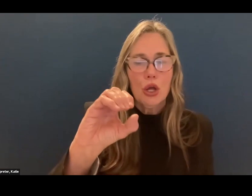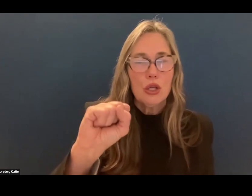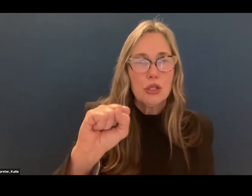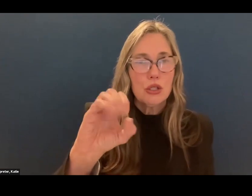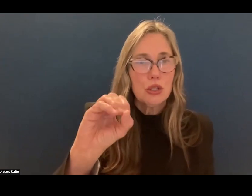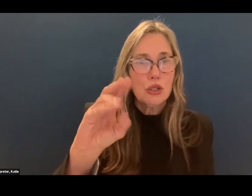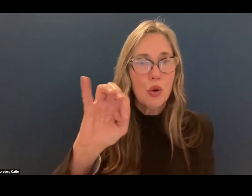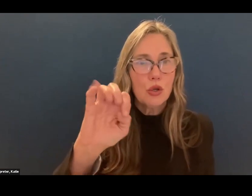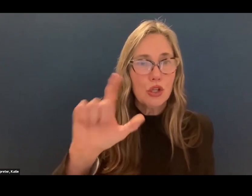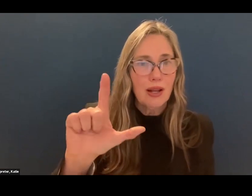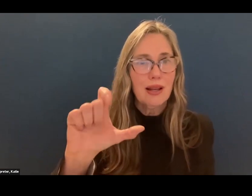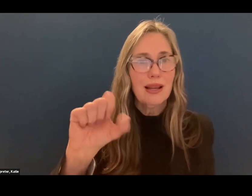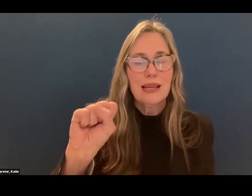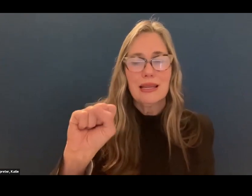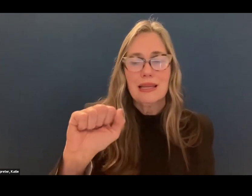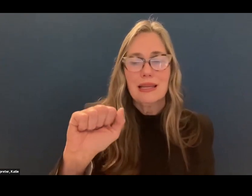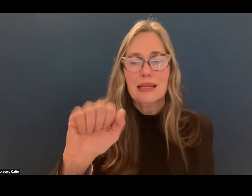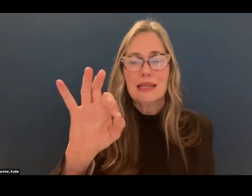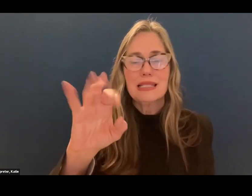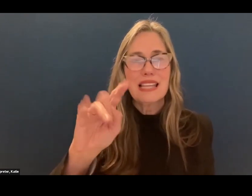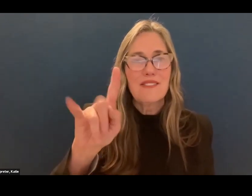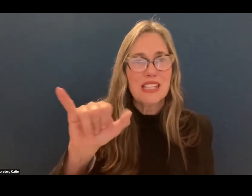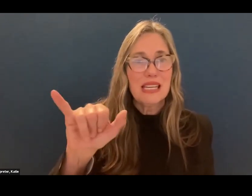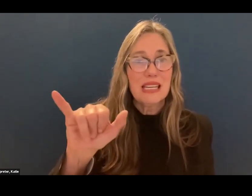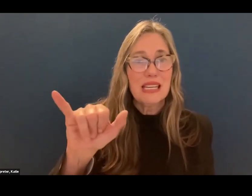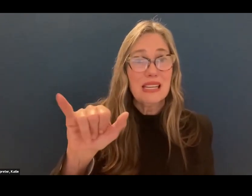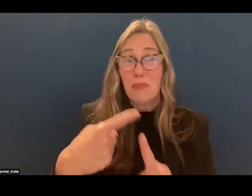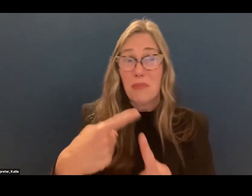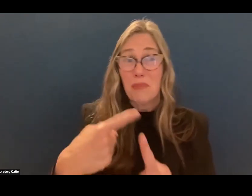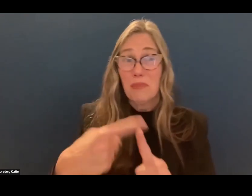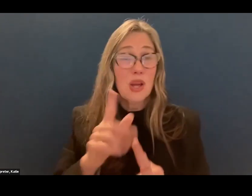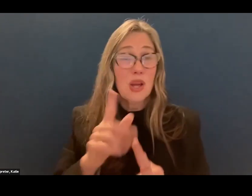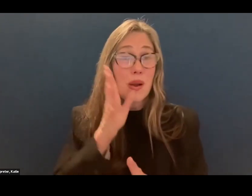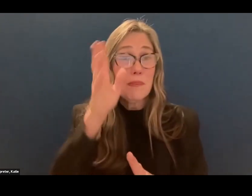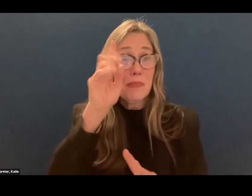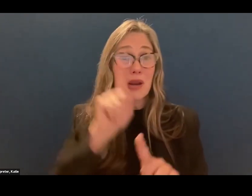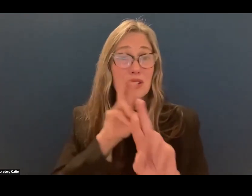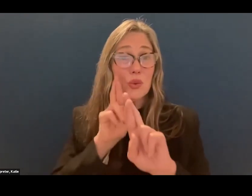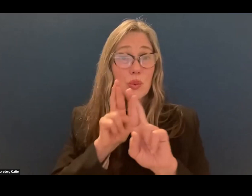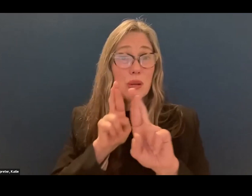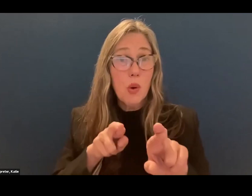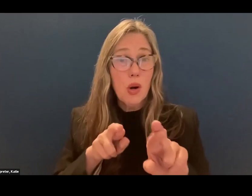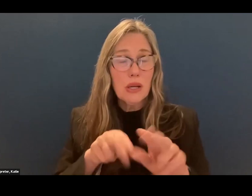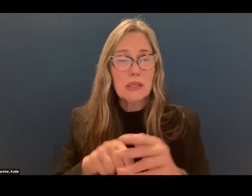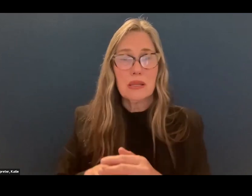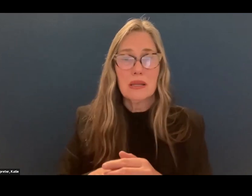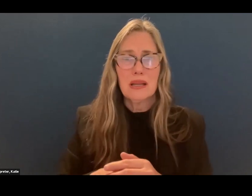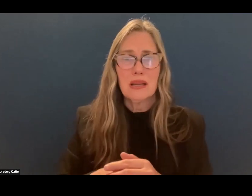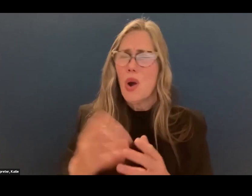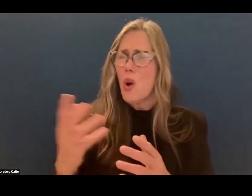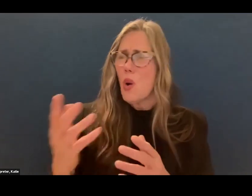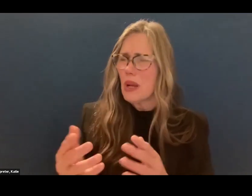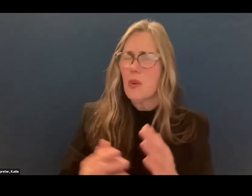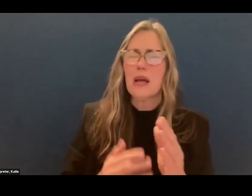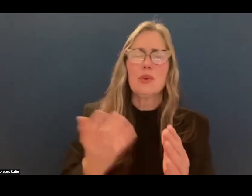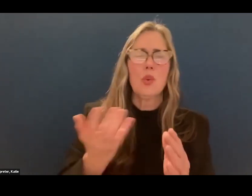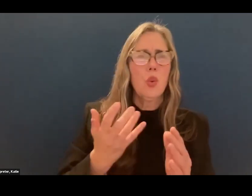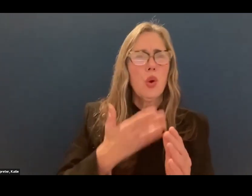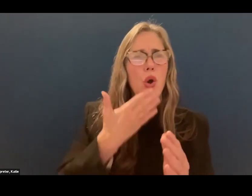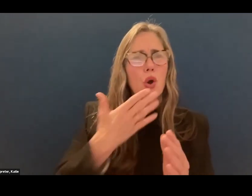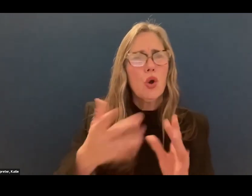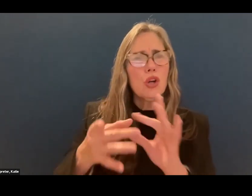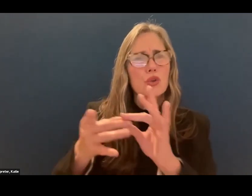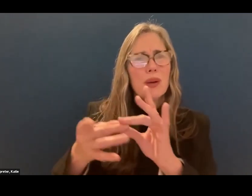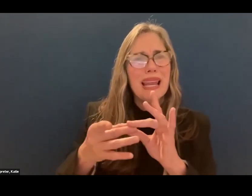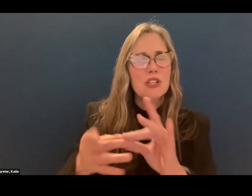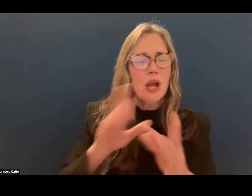I also want to talk about when parents reporting. Again, we always want to build relationships with families and schools, but if